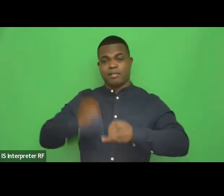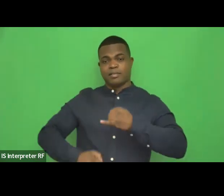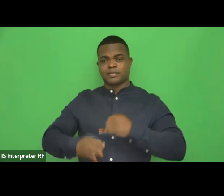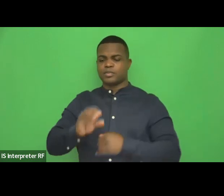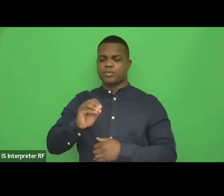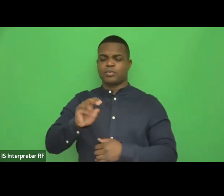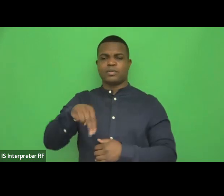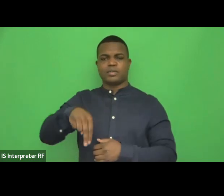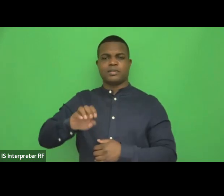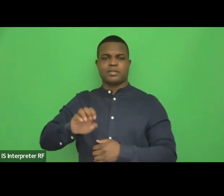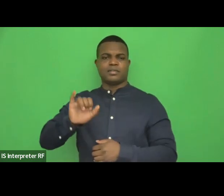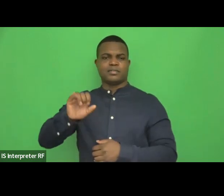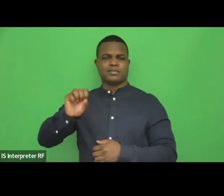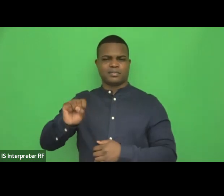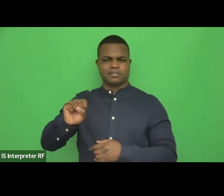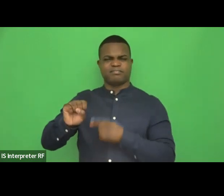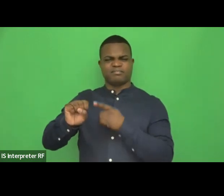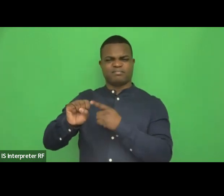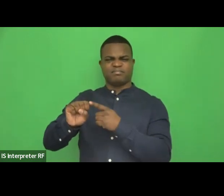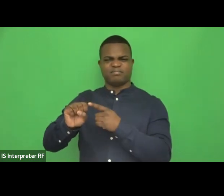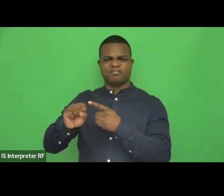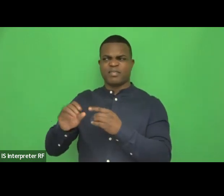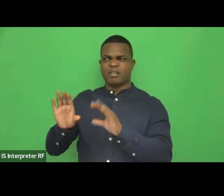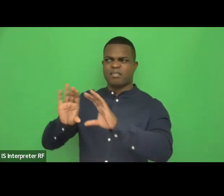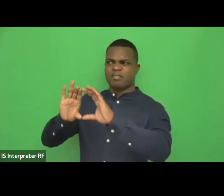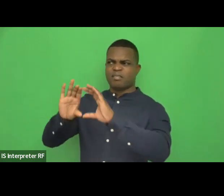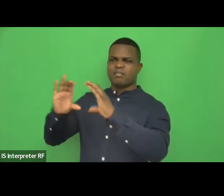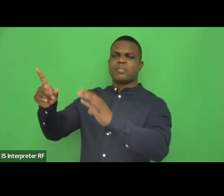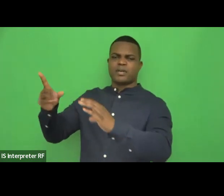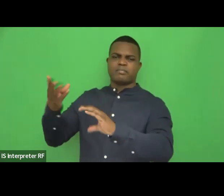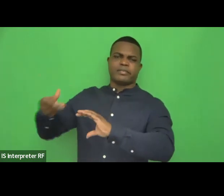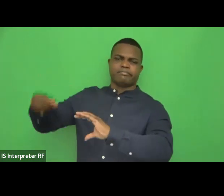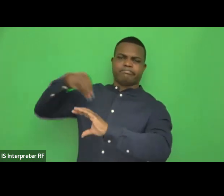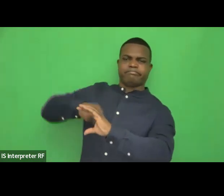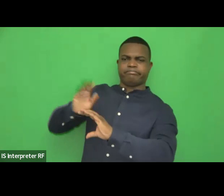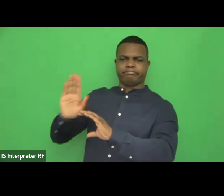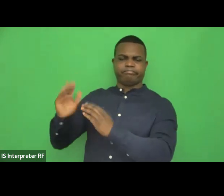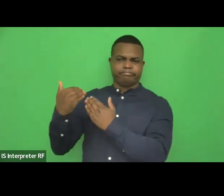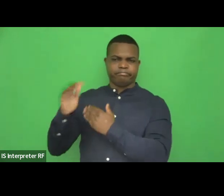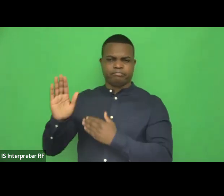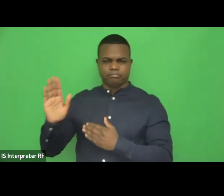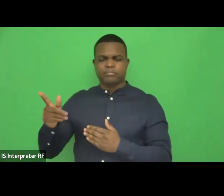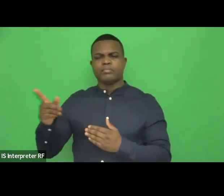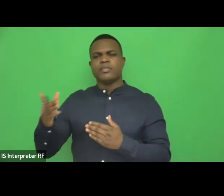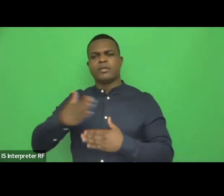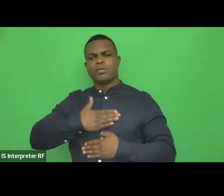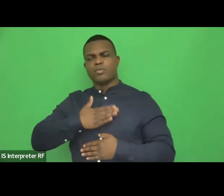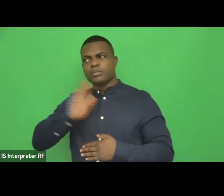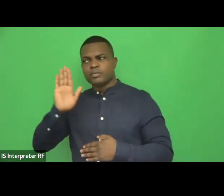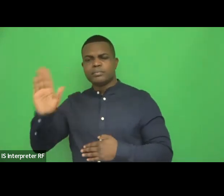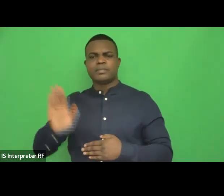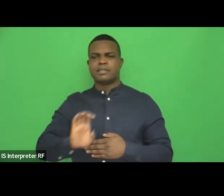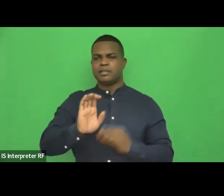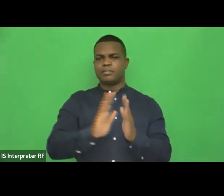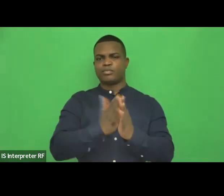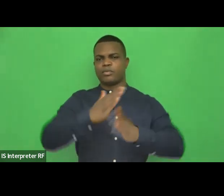built lots of accessibility into it to make use of all the accessibility that the publishers are putting into their books. So it